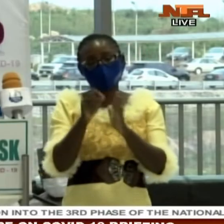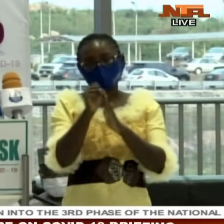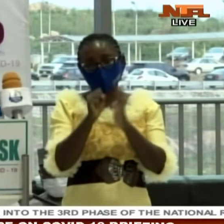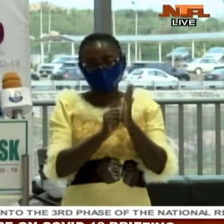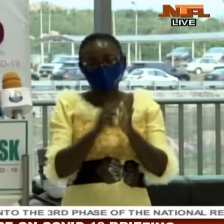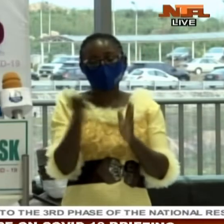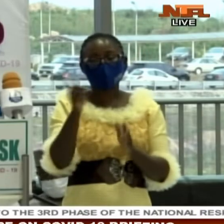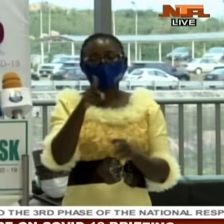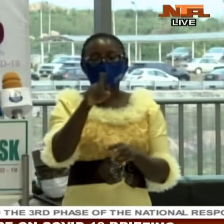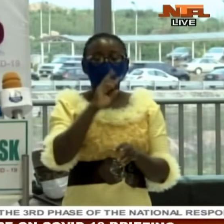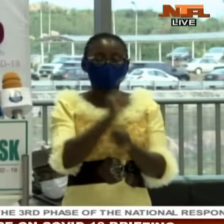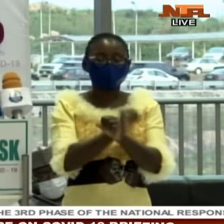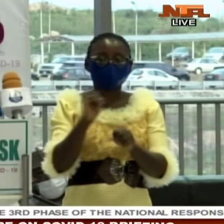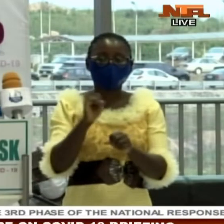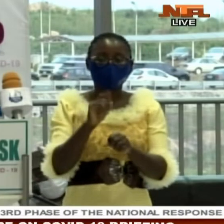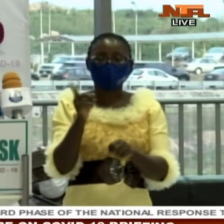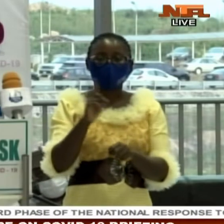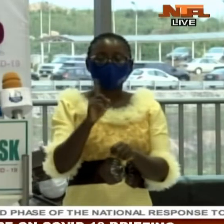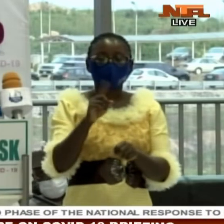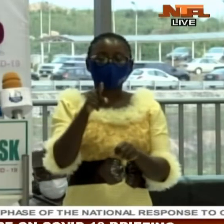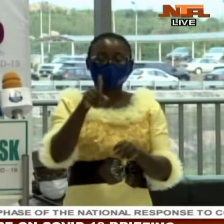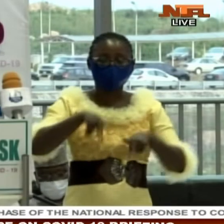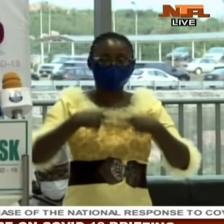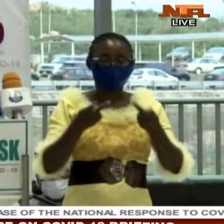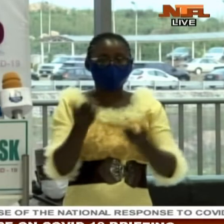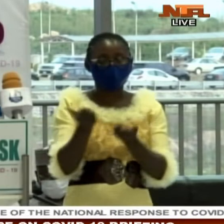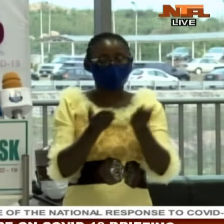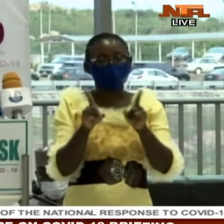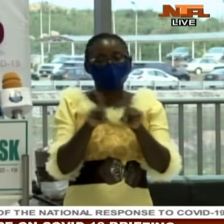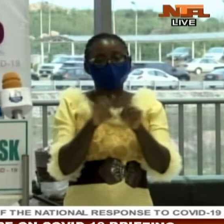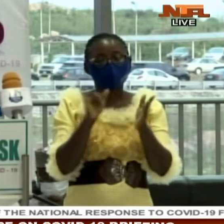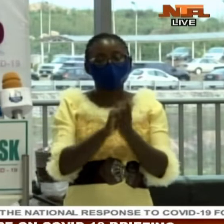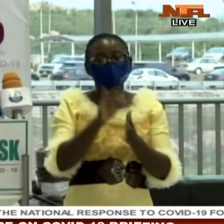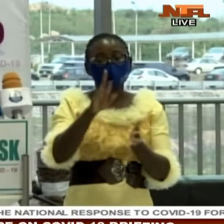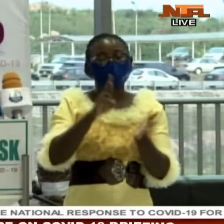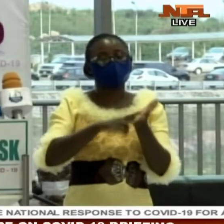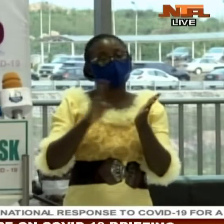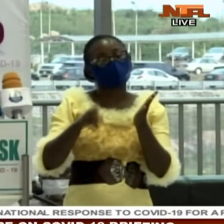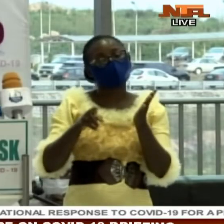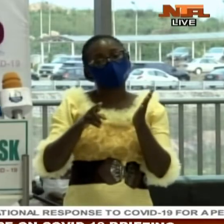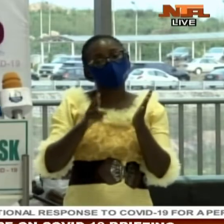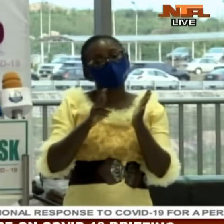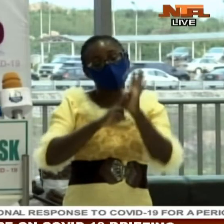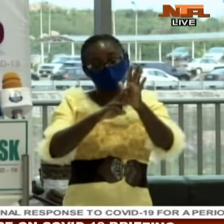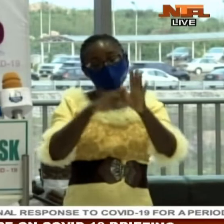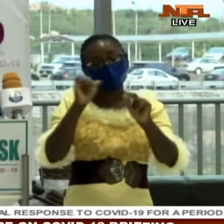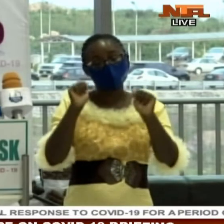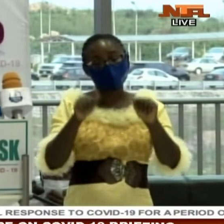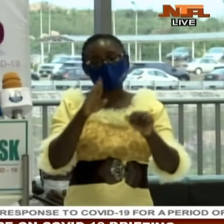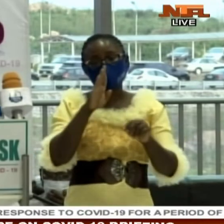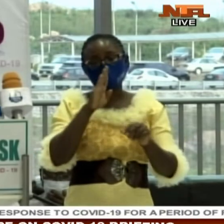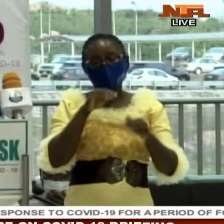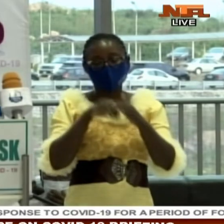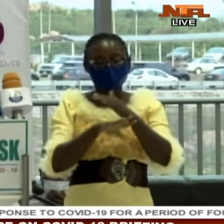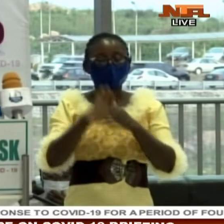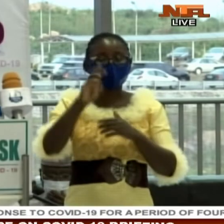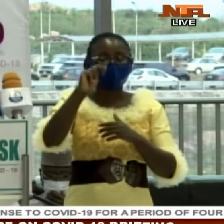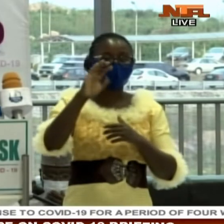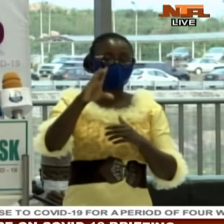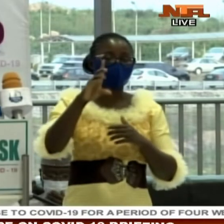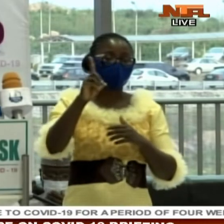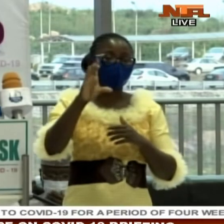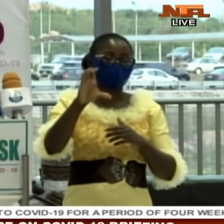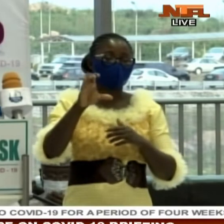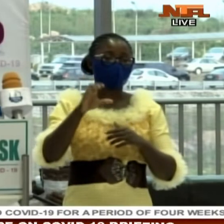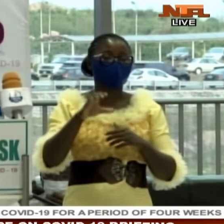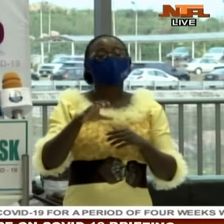working, where you're providing the service, so that your results can feed into the state numbers. If you have that, you can go